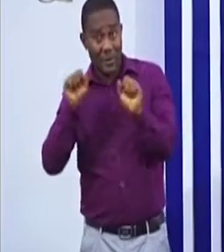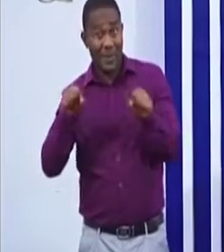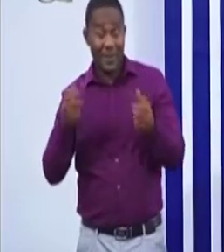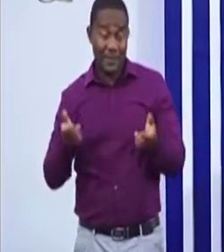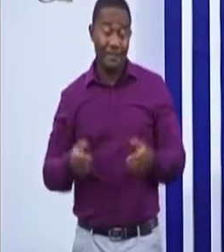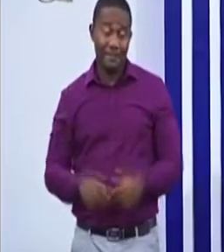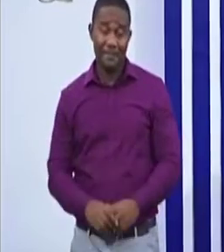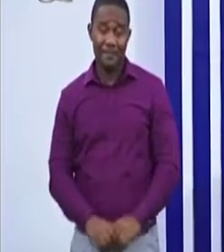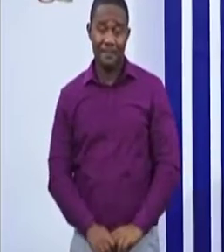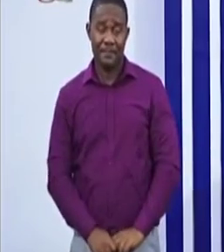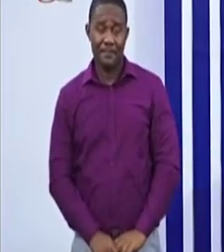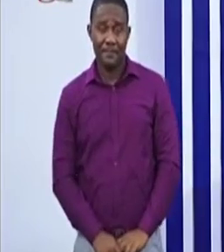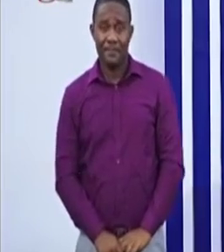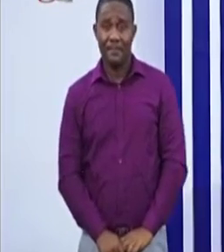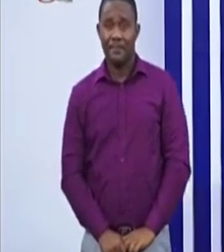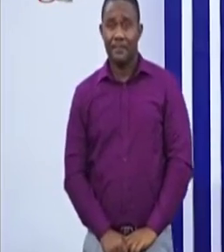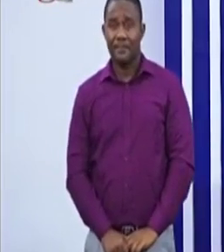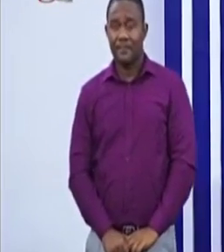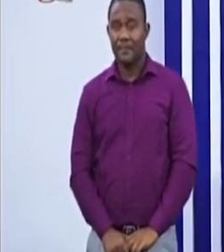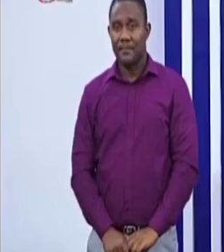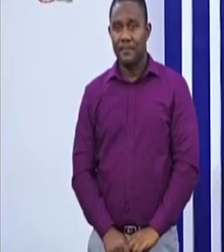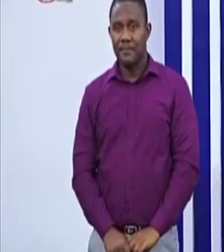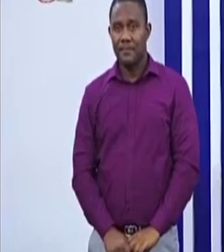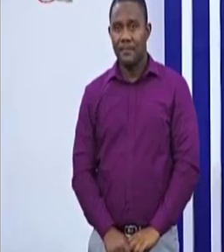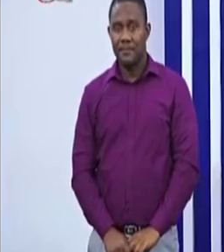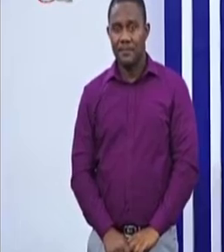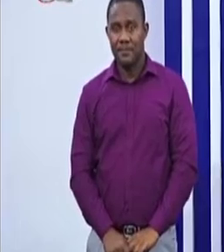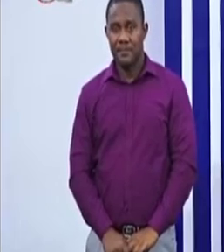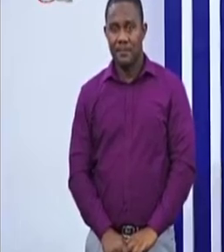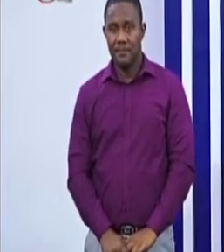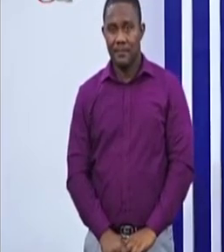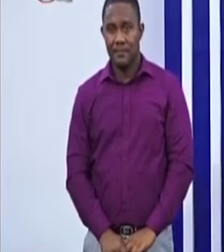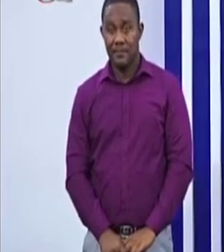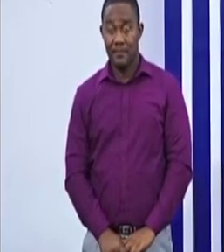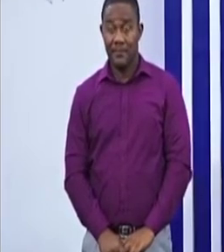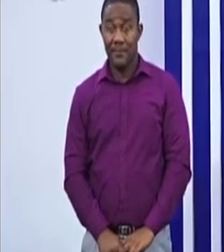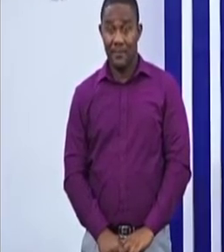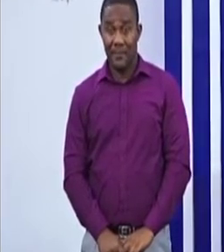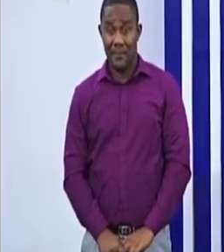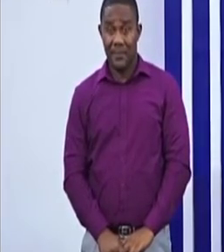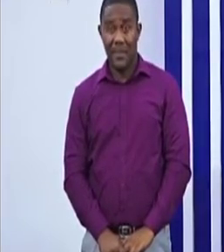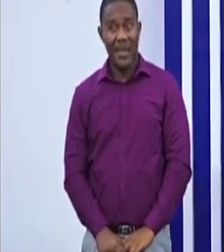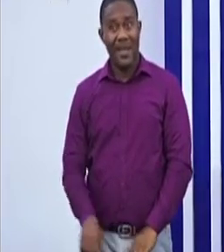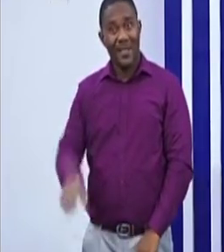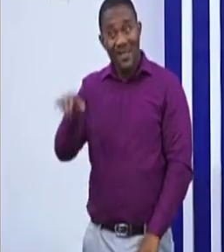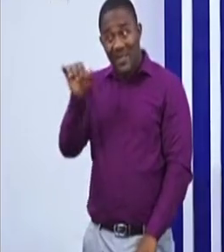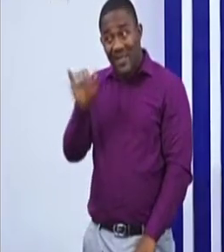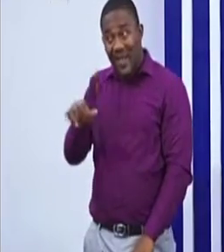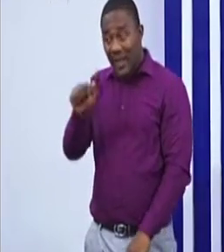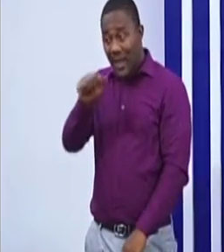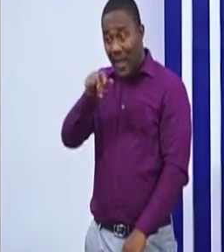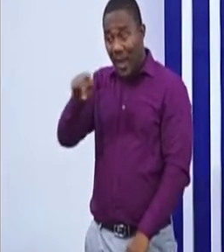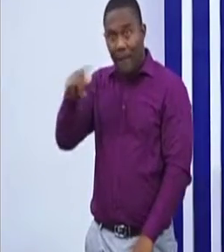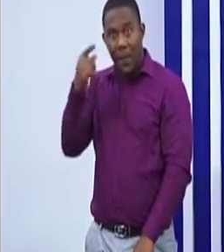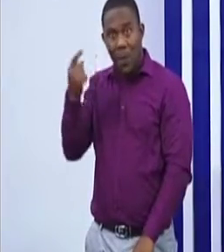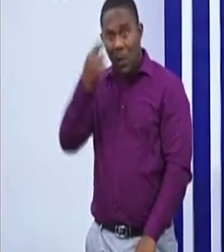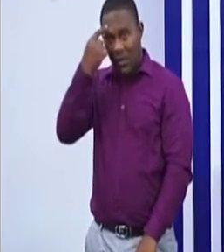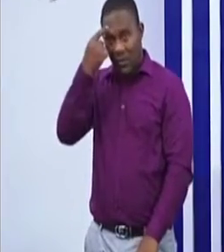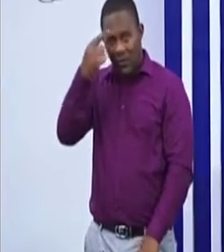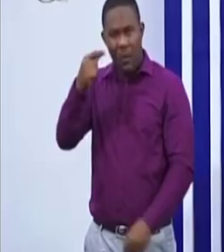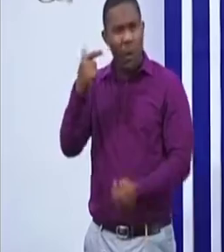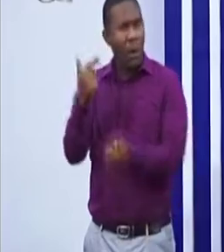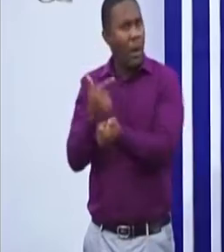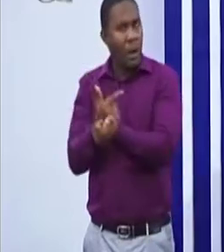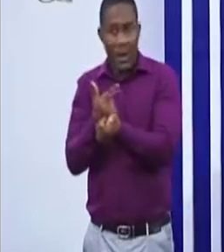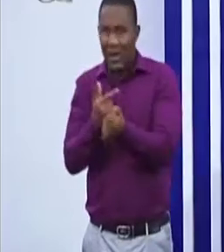worked with the App Store to also make that available. It is Ghana specific. We're interested in what is